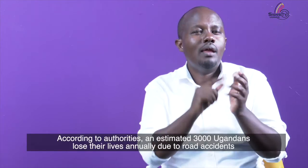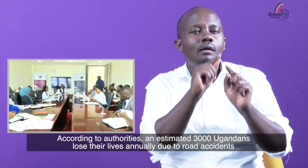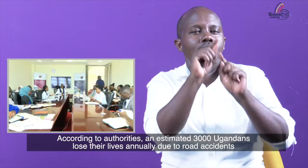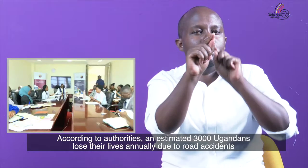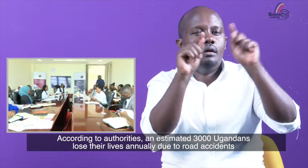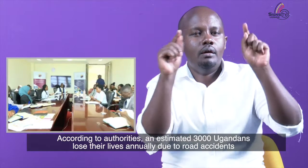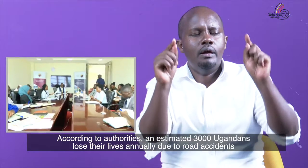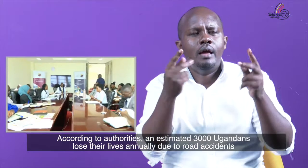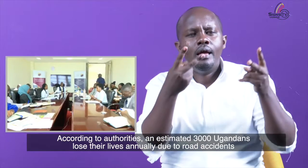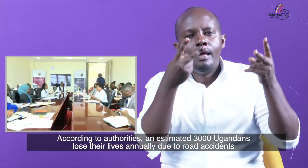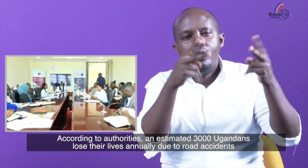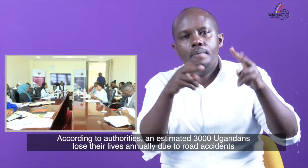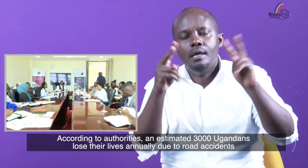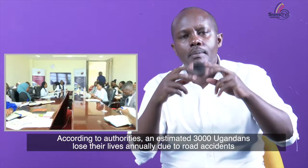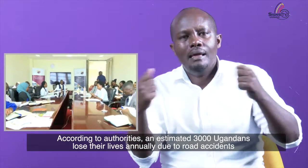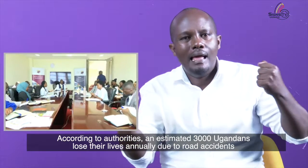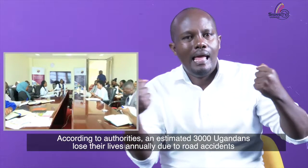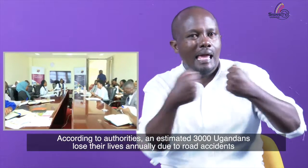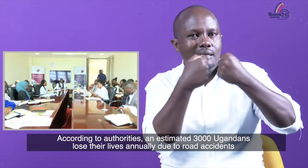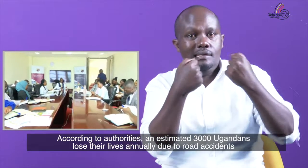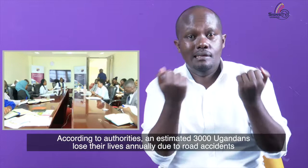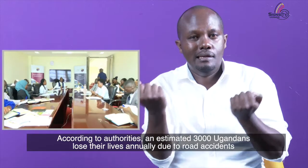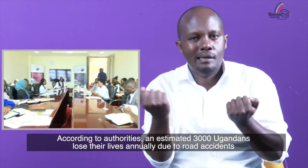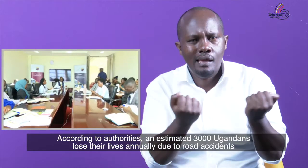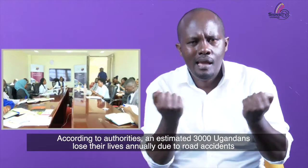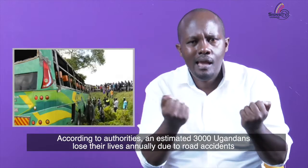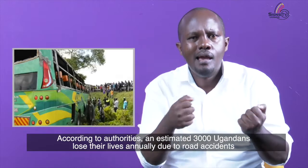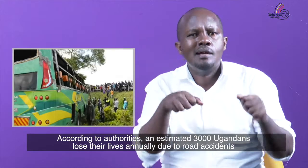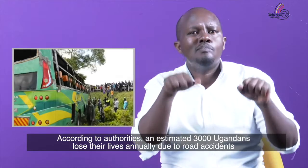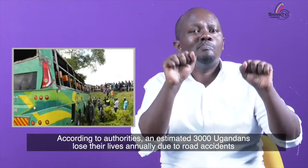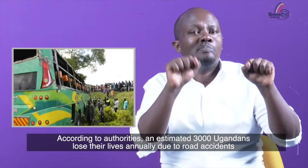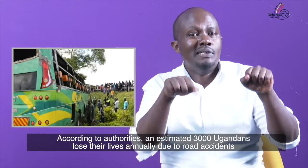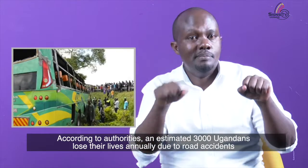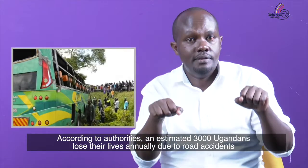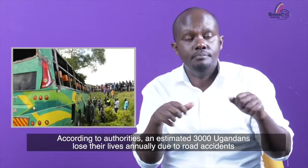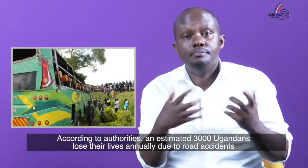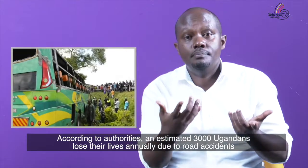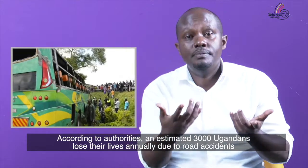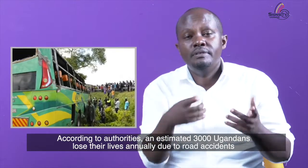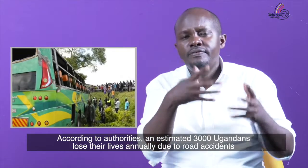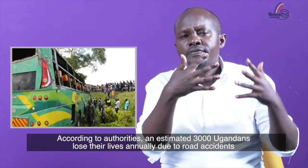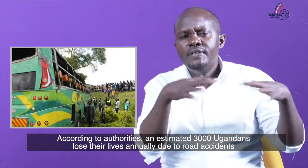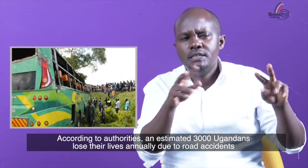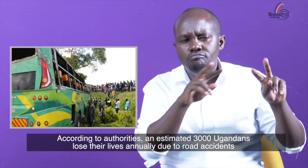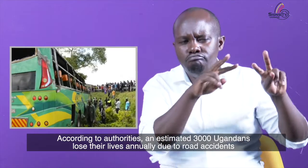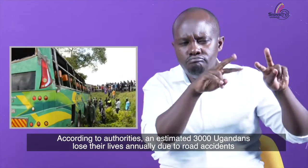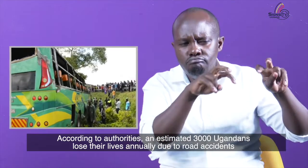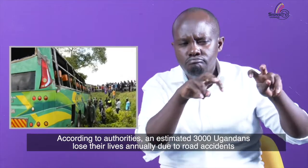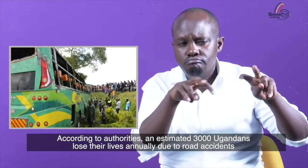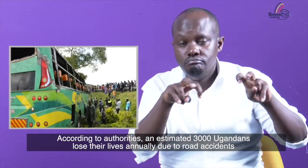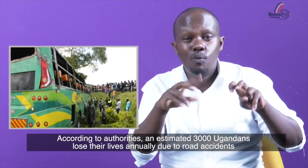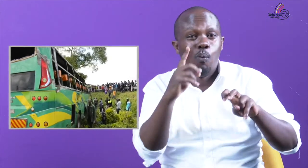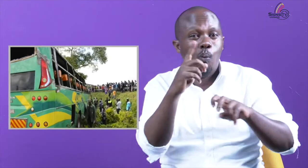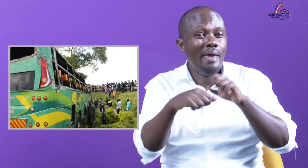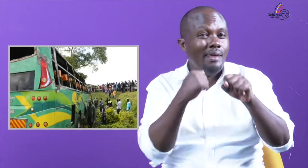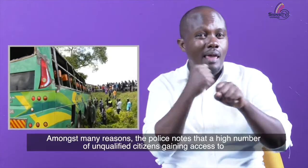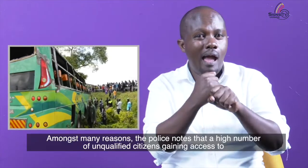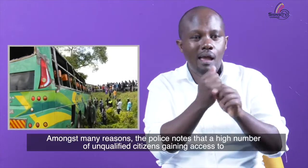according to authorities, an estimated 3,000 Ugandans lose their lives annually due to road accidents. Among its